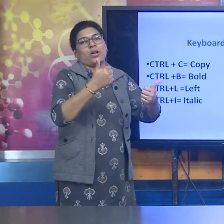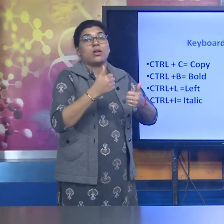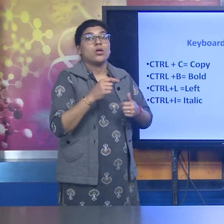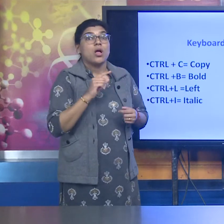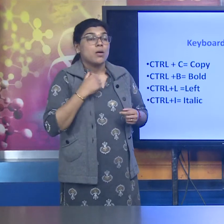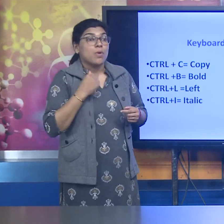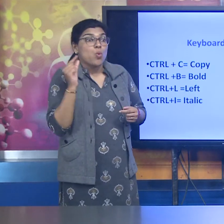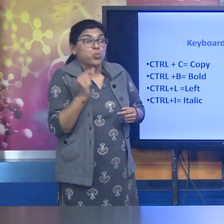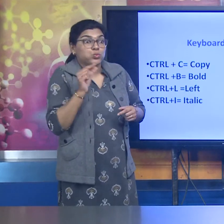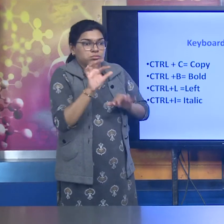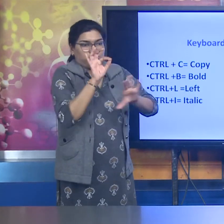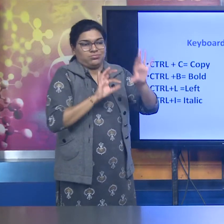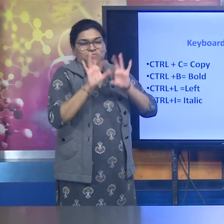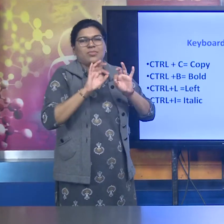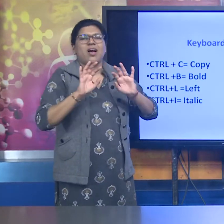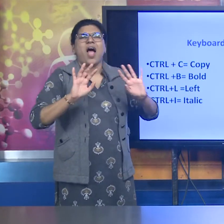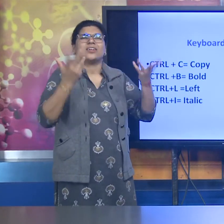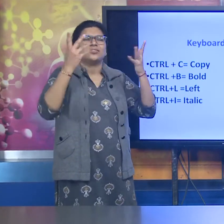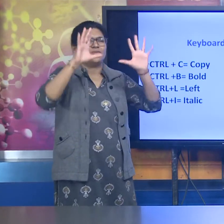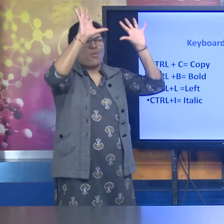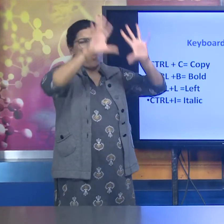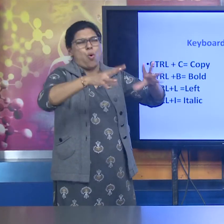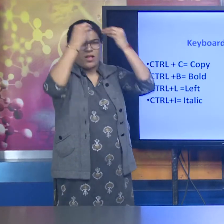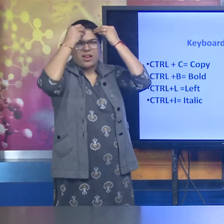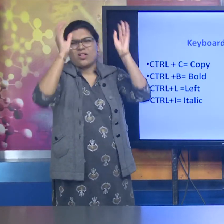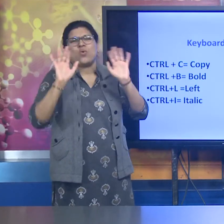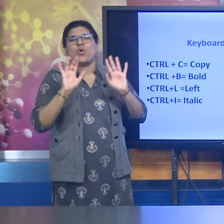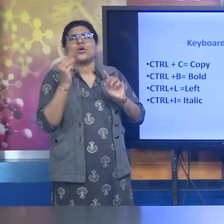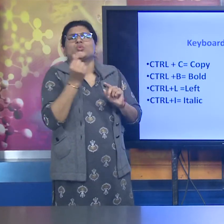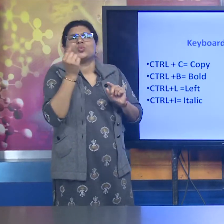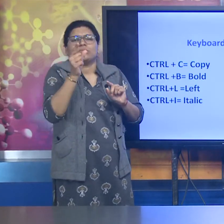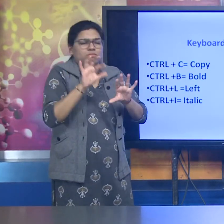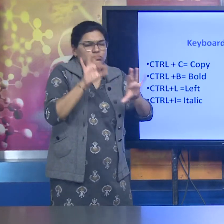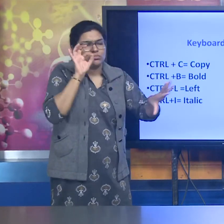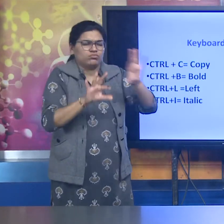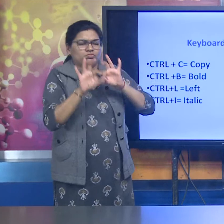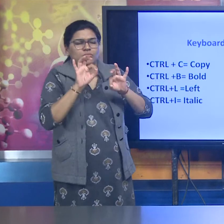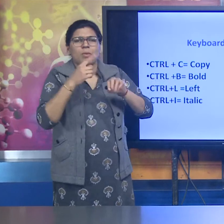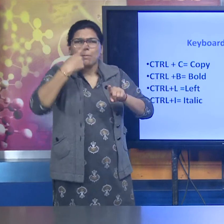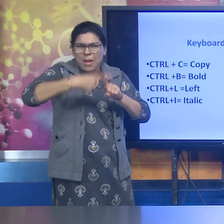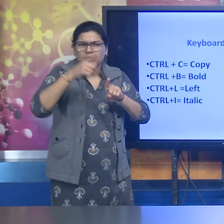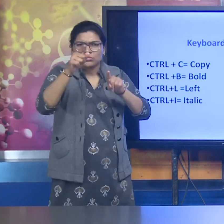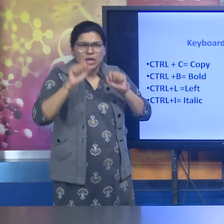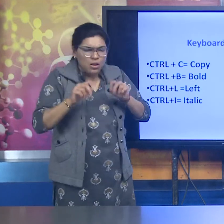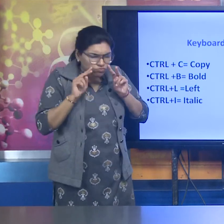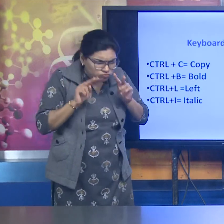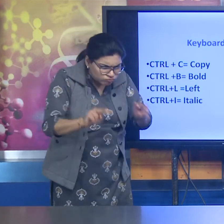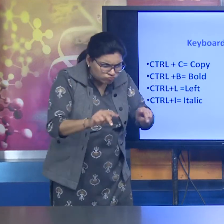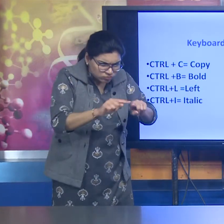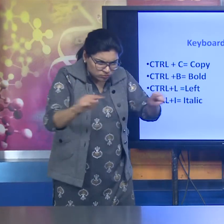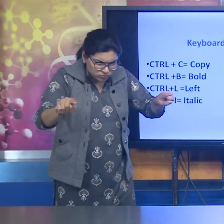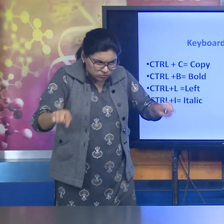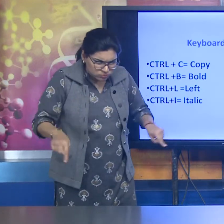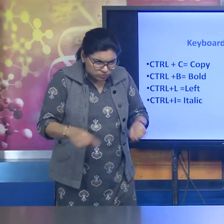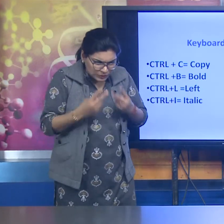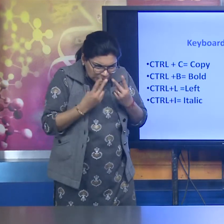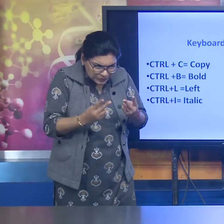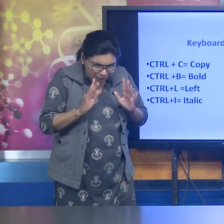Without using of mouse, By regularly doing it, it will come into